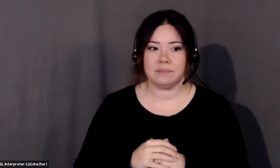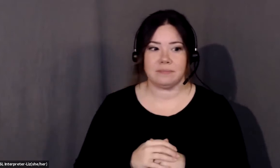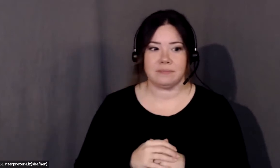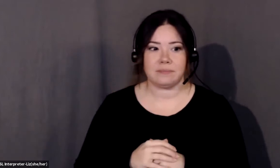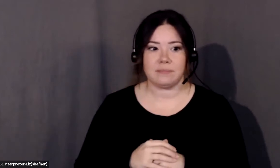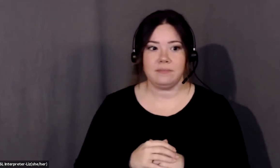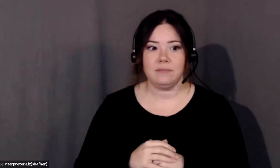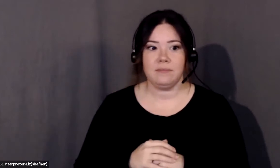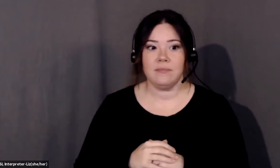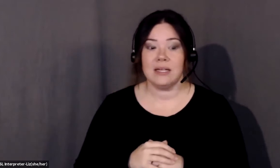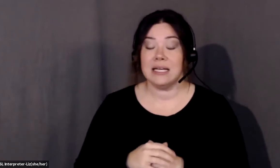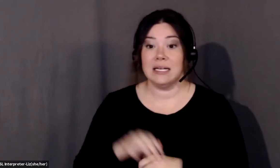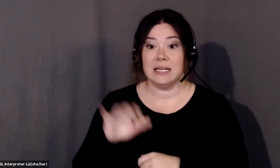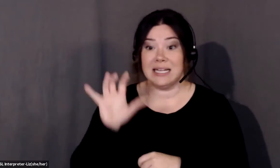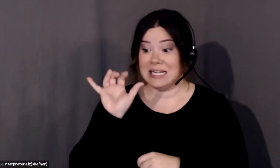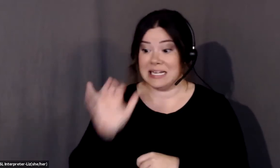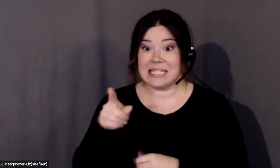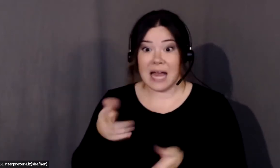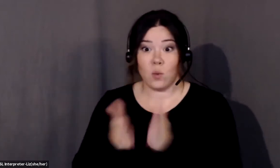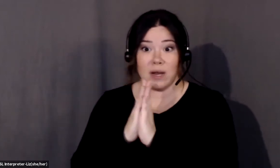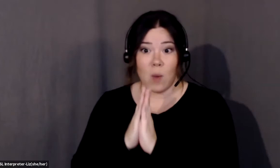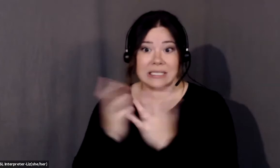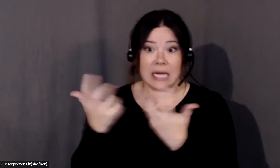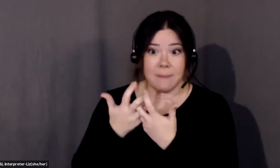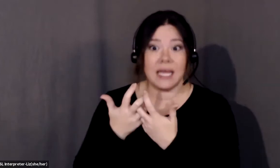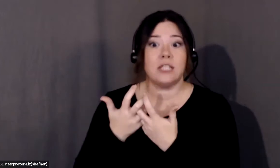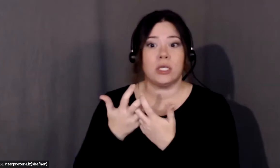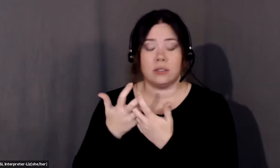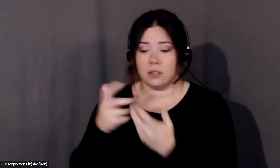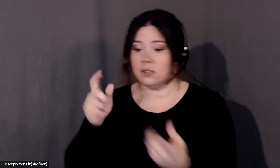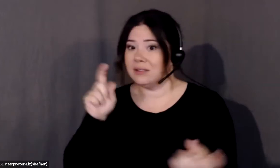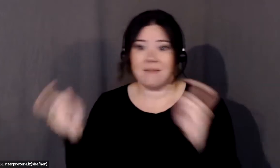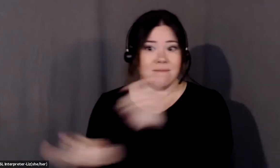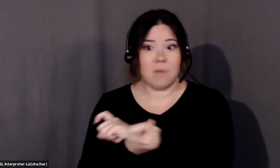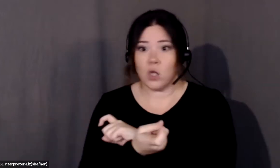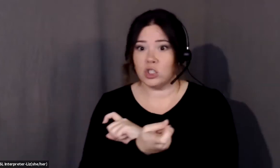Does the requested accommodation fundamentally alter the class requirement?